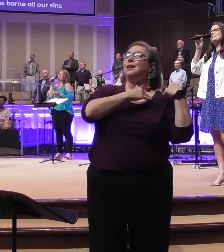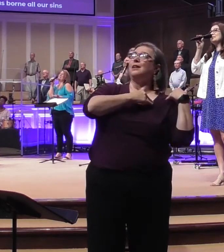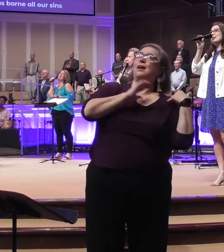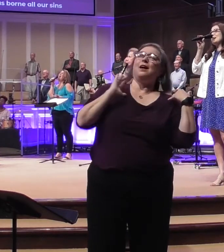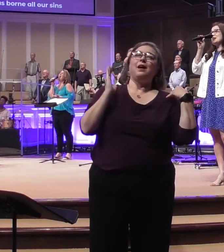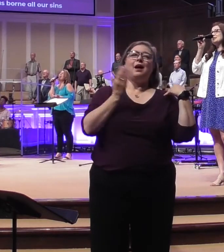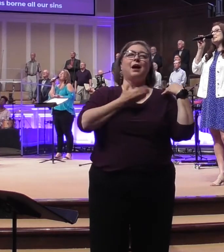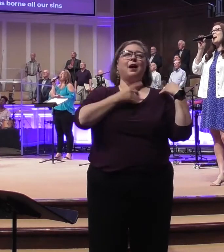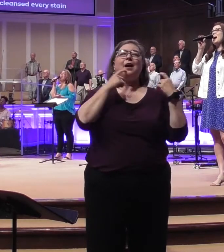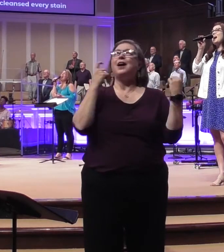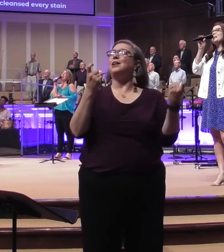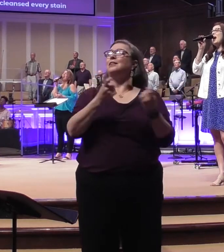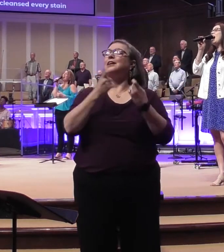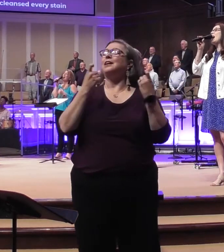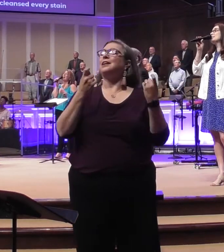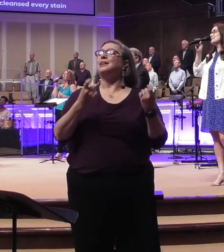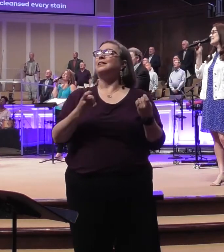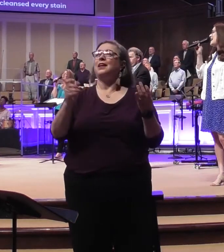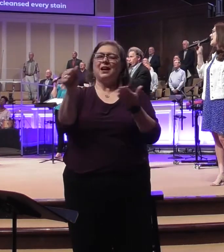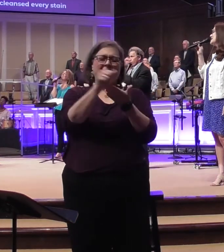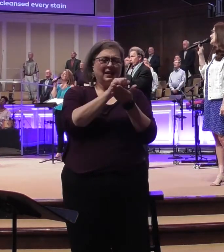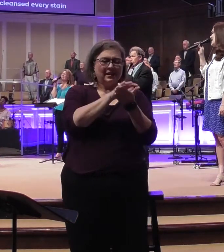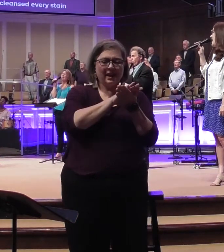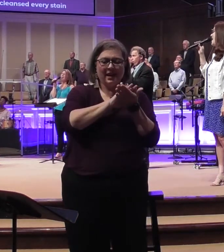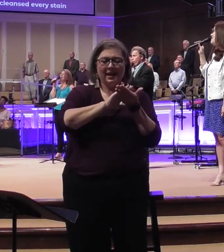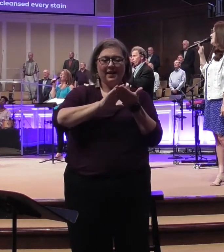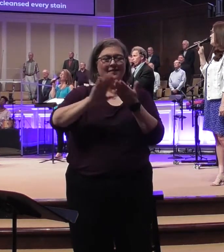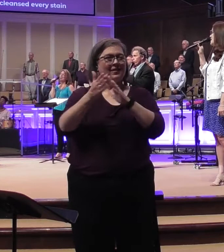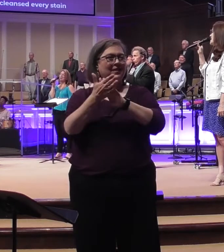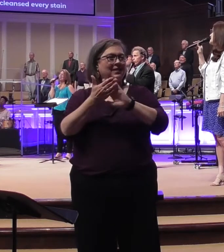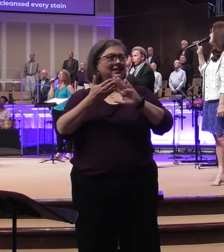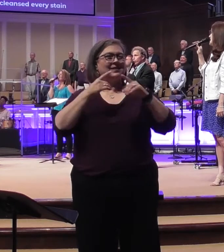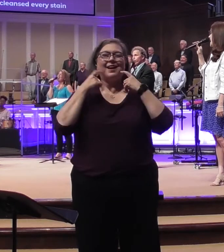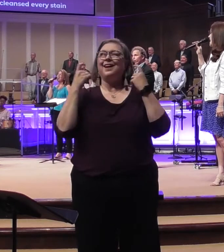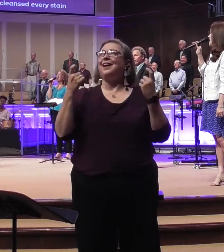every sins and has cleansed every stain.